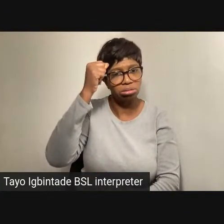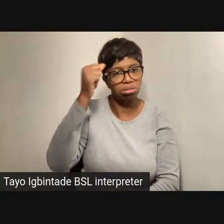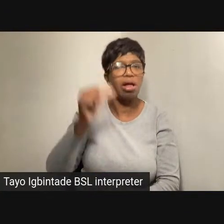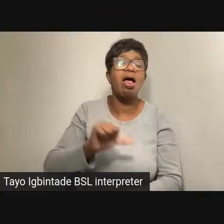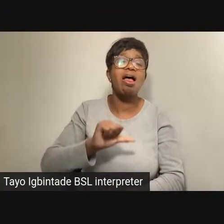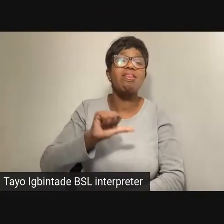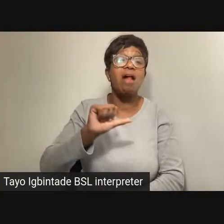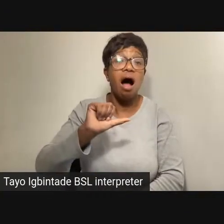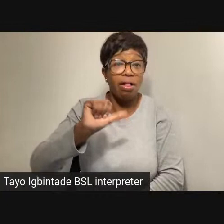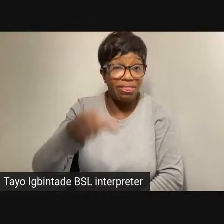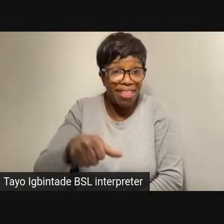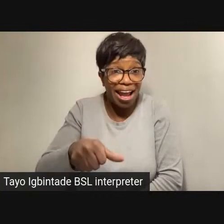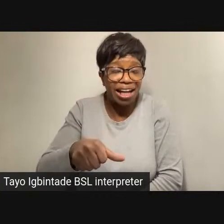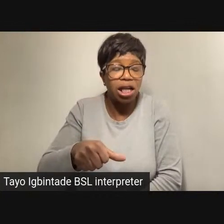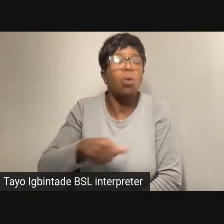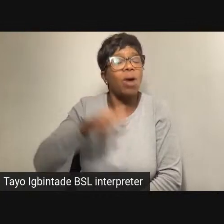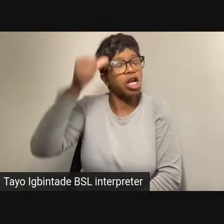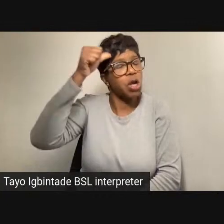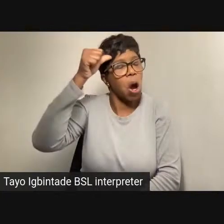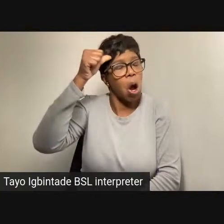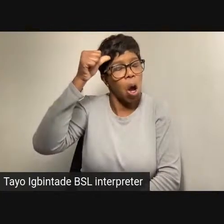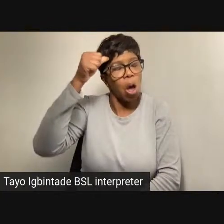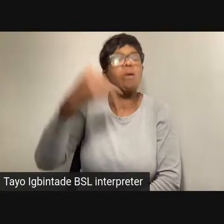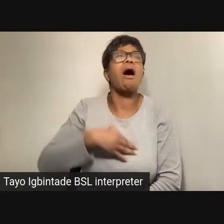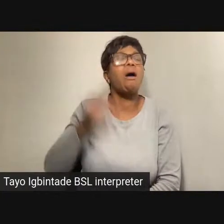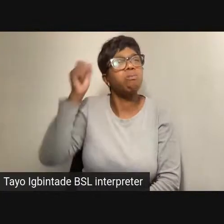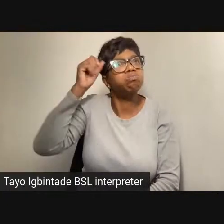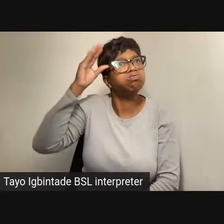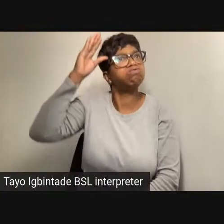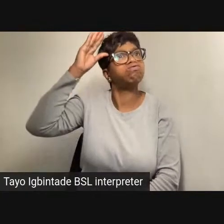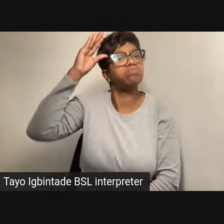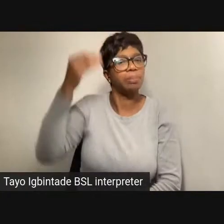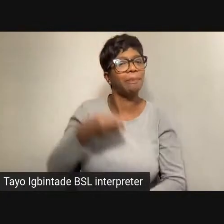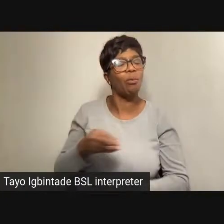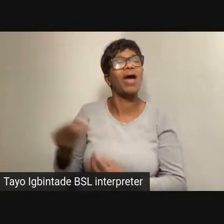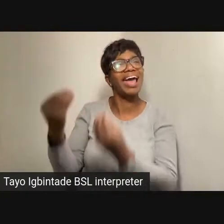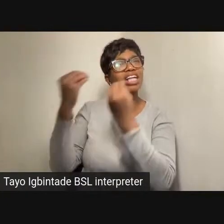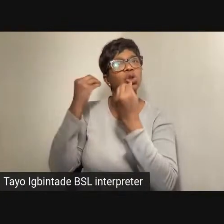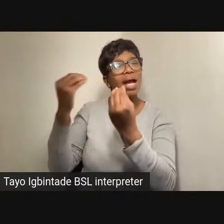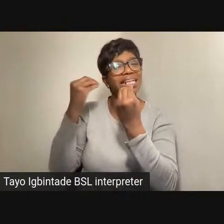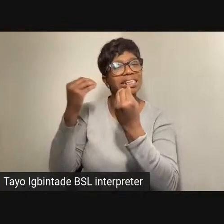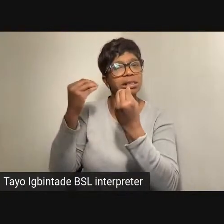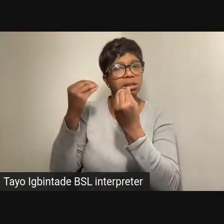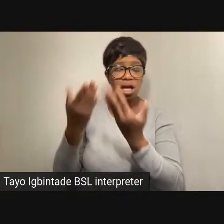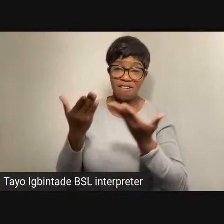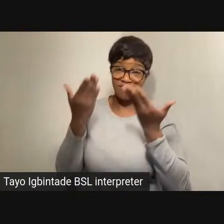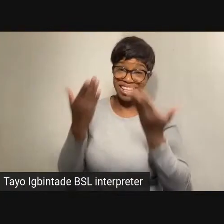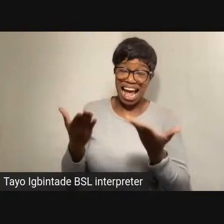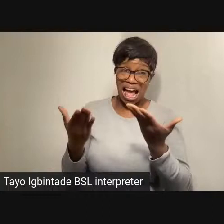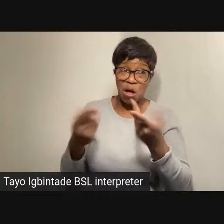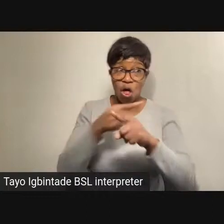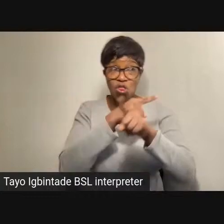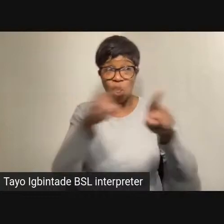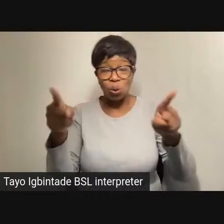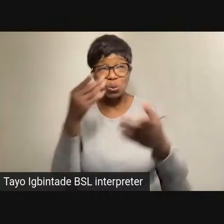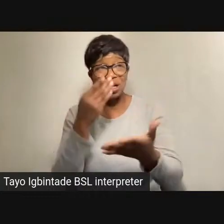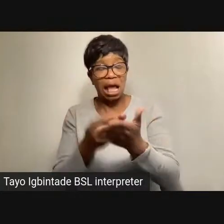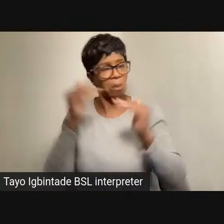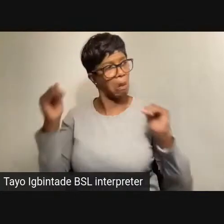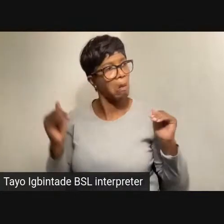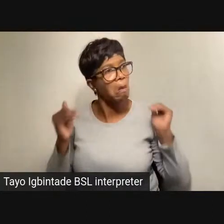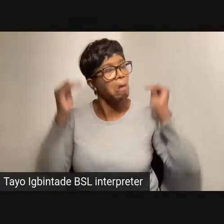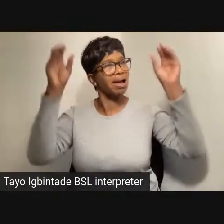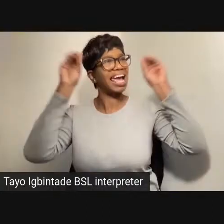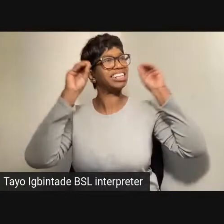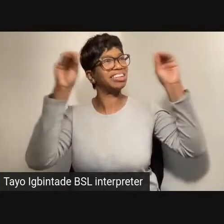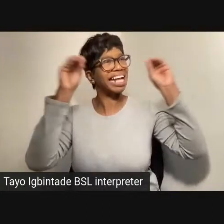be knowledgeable and educated. For now, I'm afraid, those who claim to be the echelons of education systems are simply